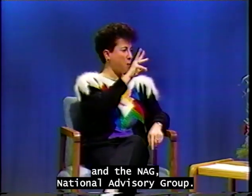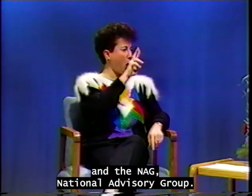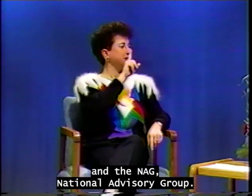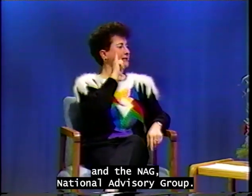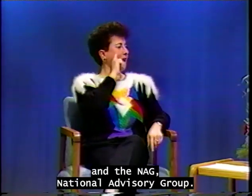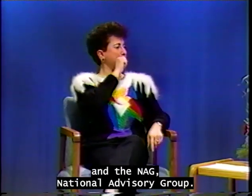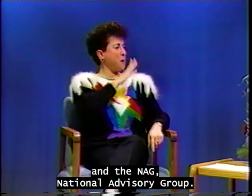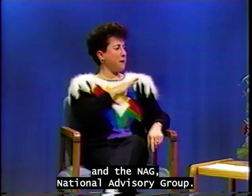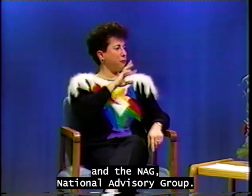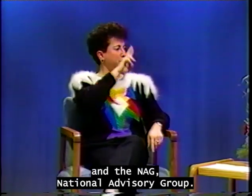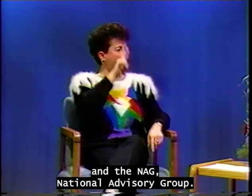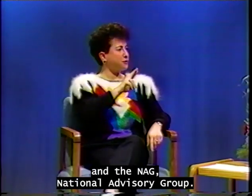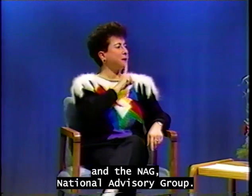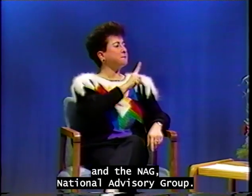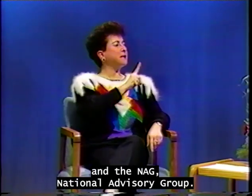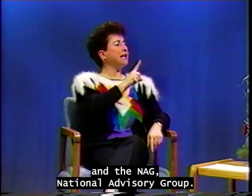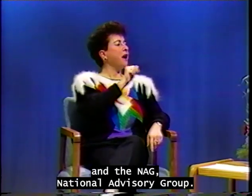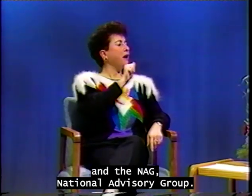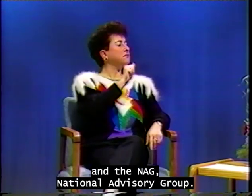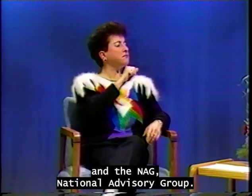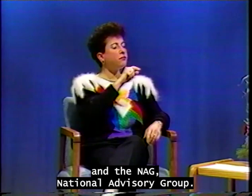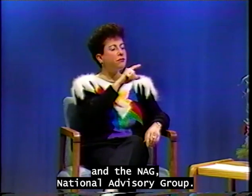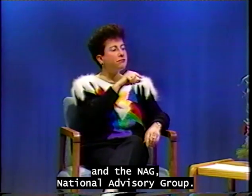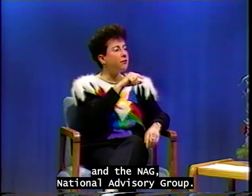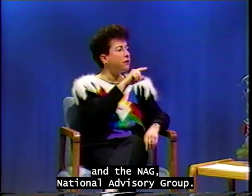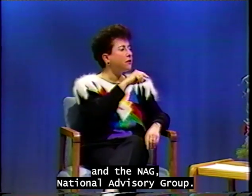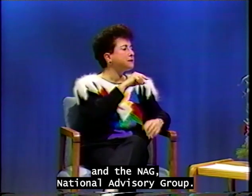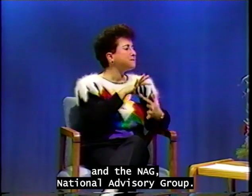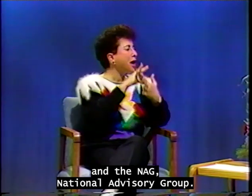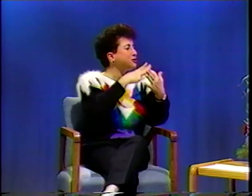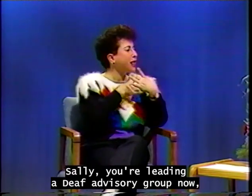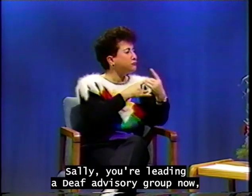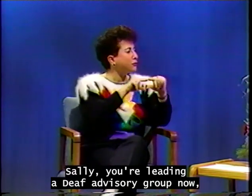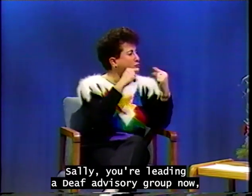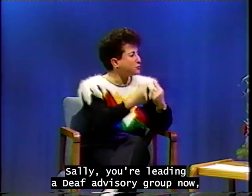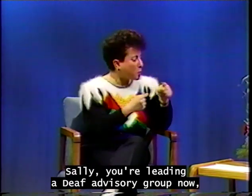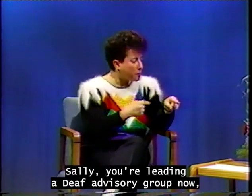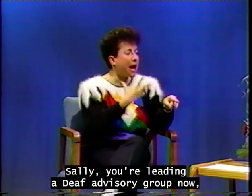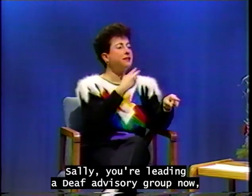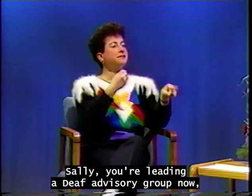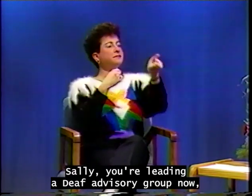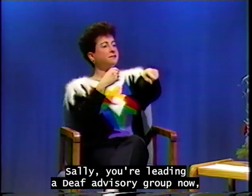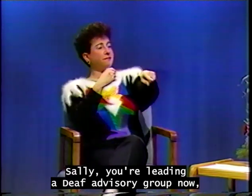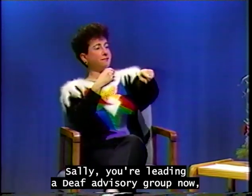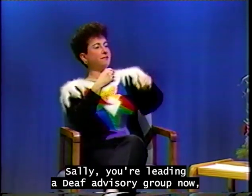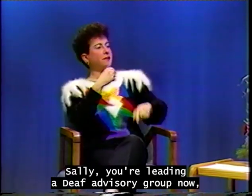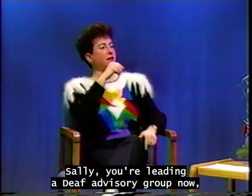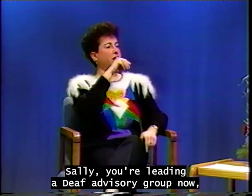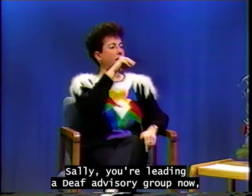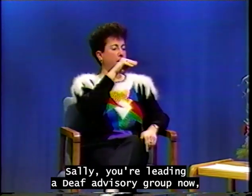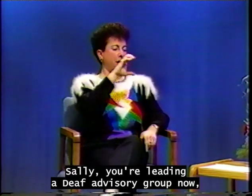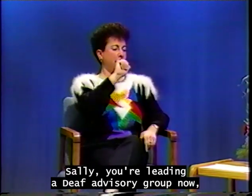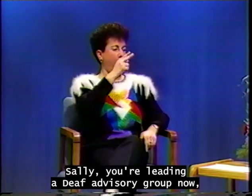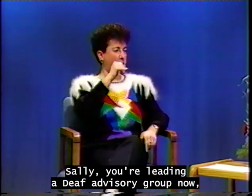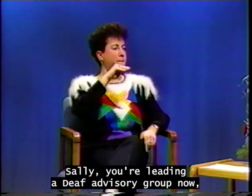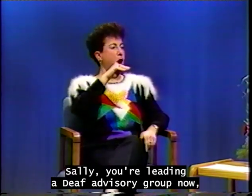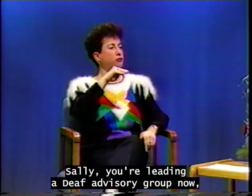and the NAG, National Advisory Group. Sally, you're leading a deaf advisory group now,